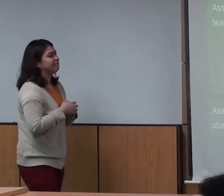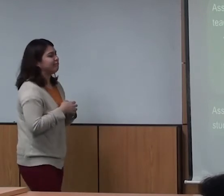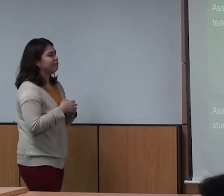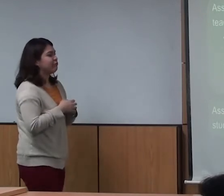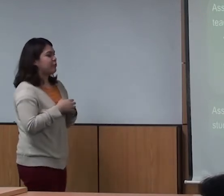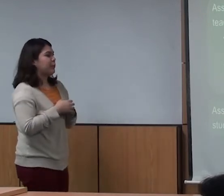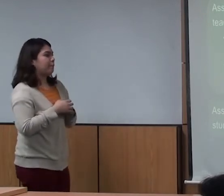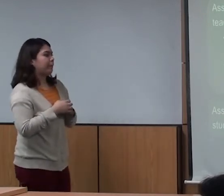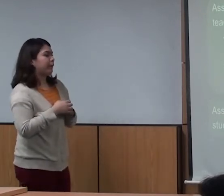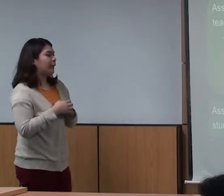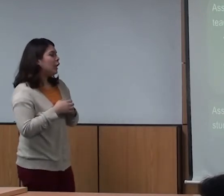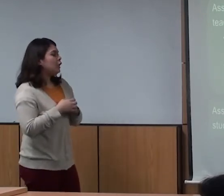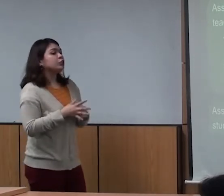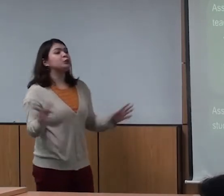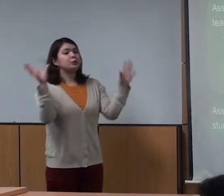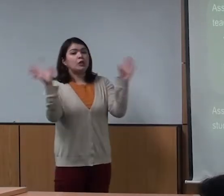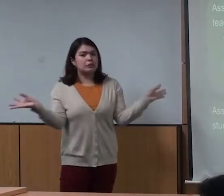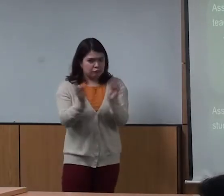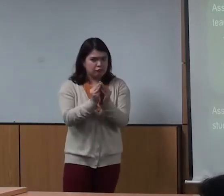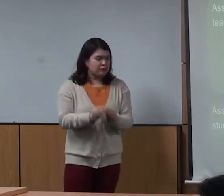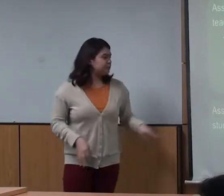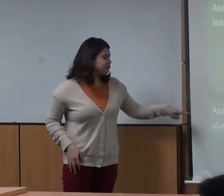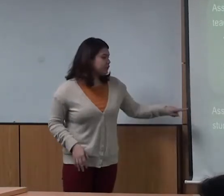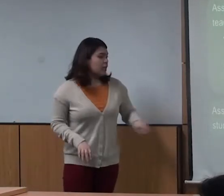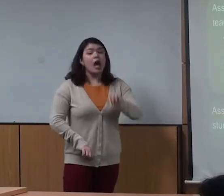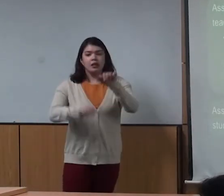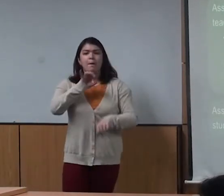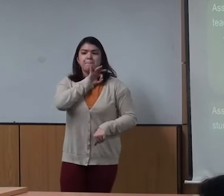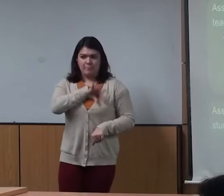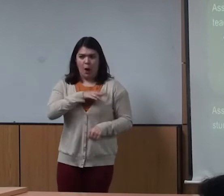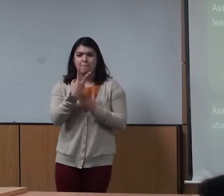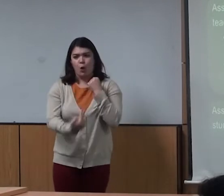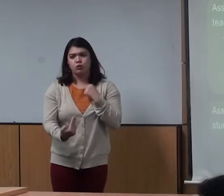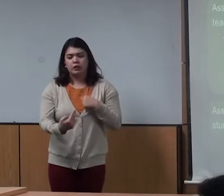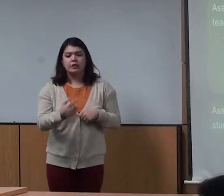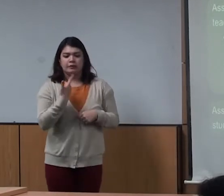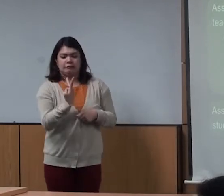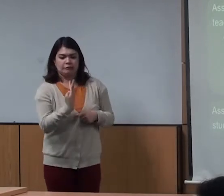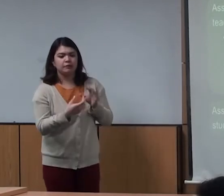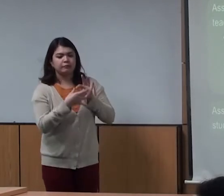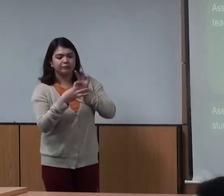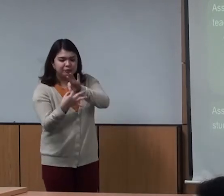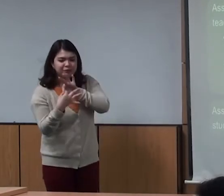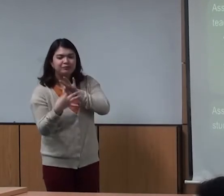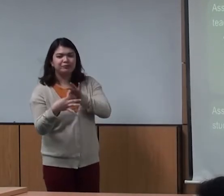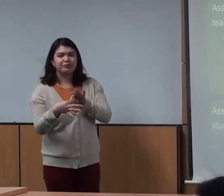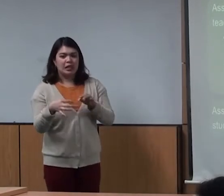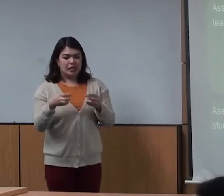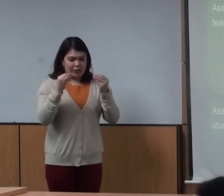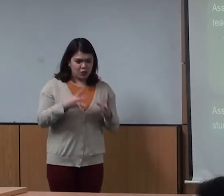So, to sum it all, assessment benefits both the teachers and the